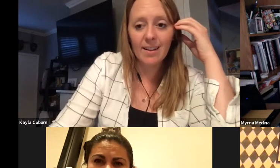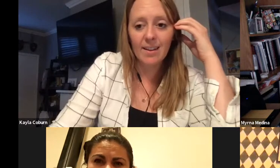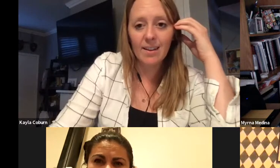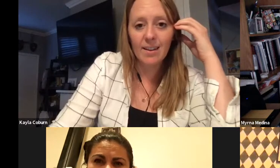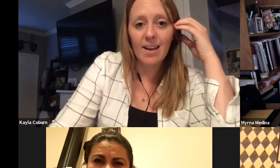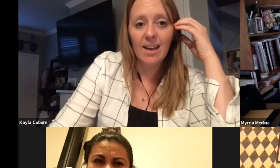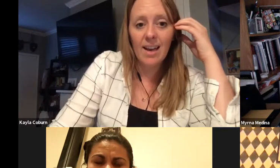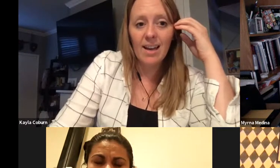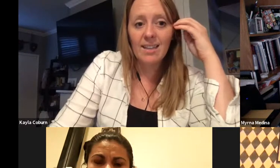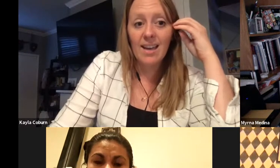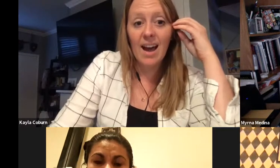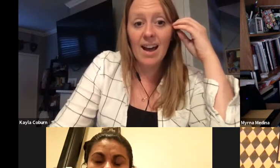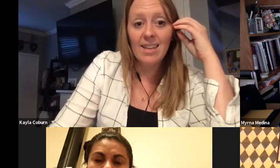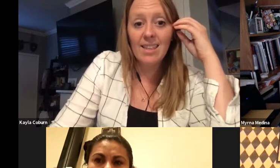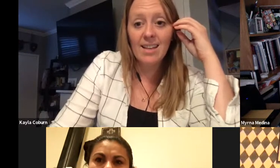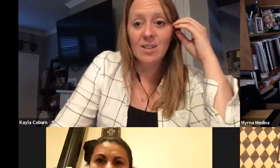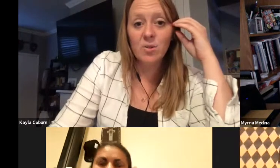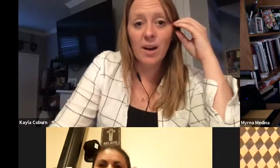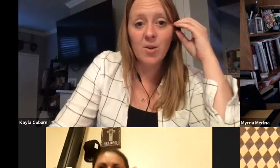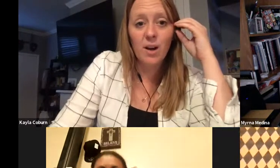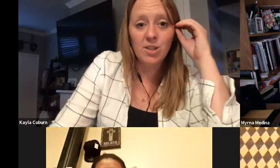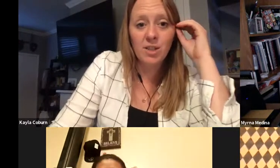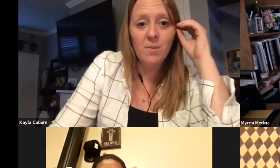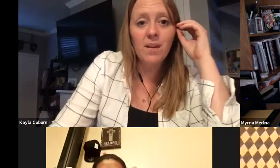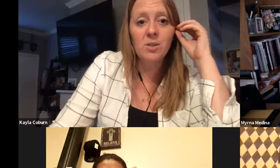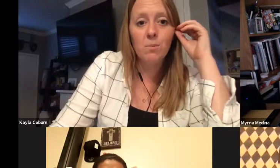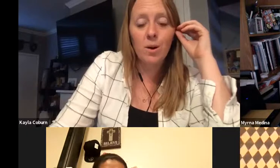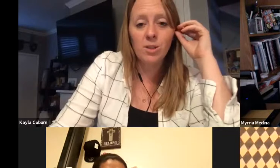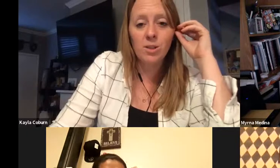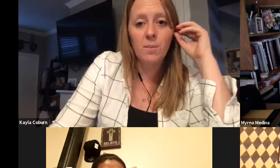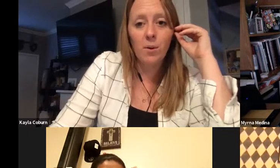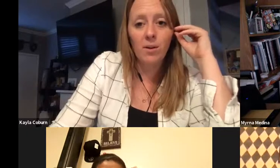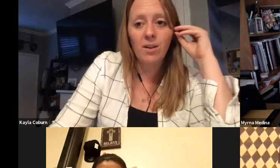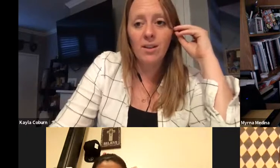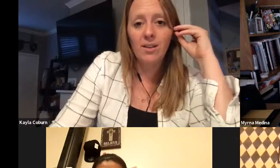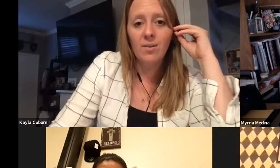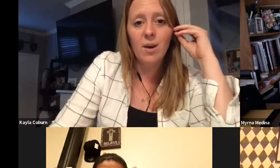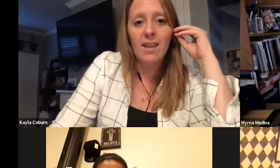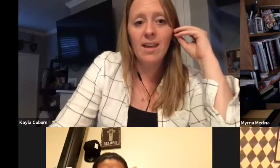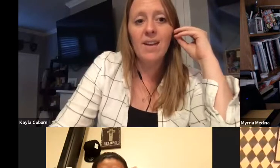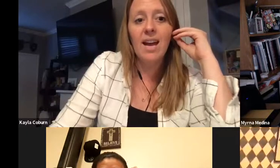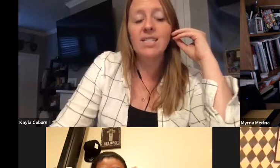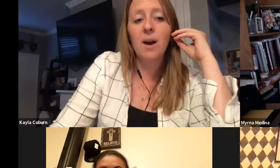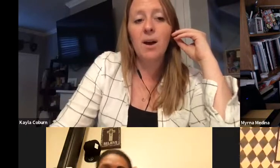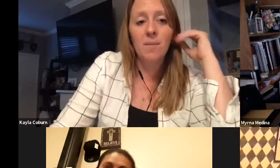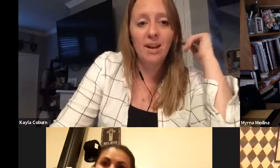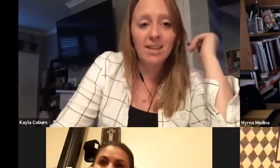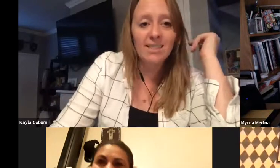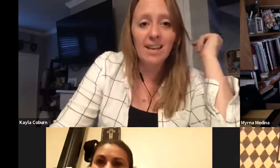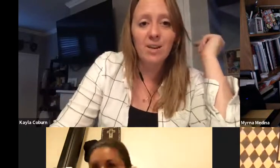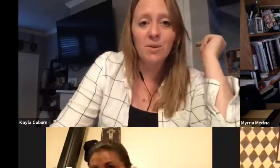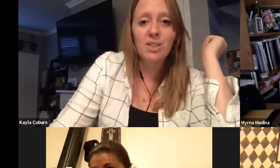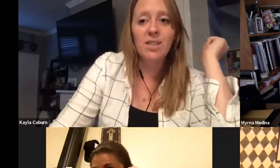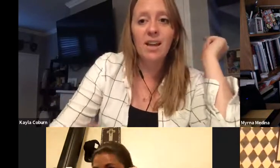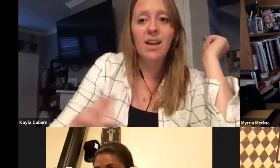español. Yeah, I think that's a great question because most people, when they even ask about American